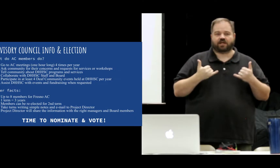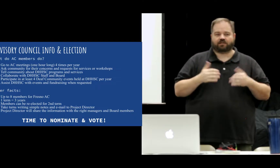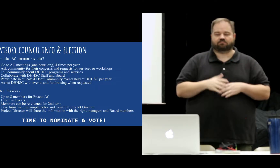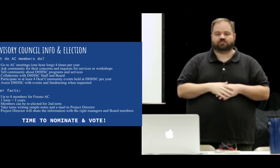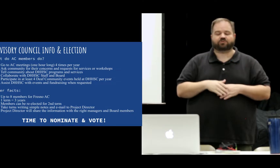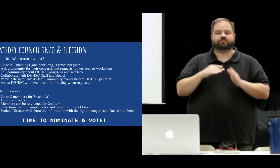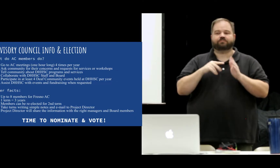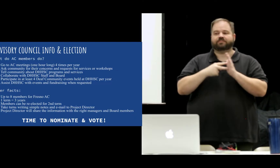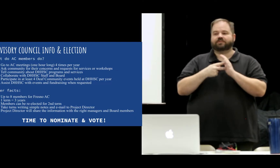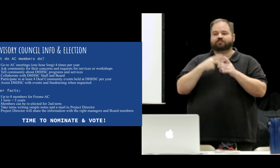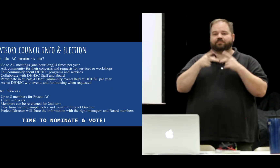please contact us.